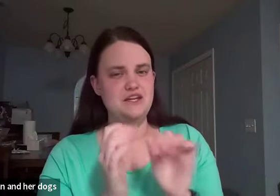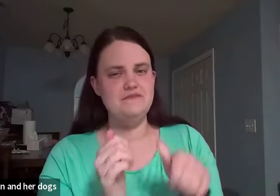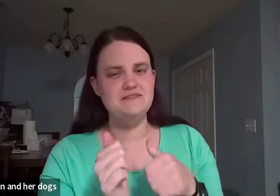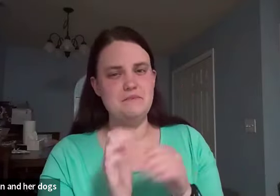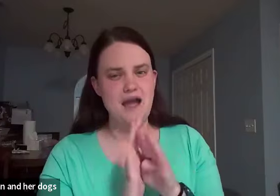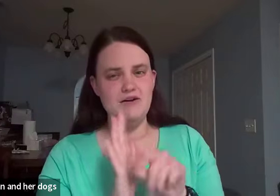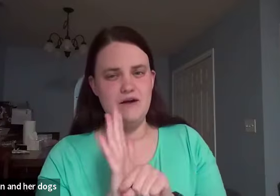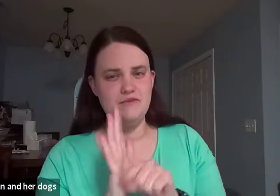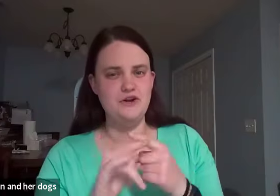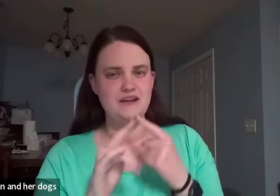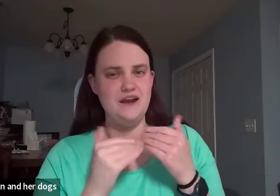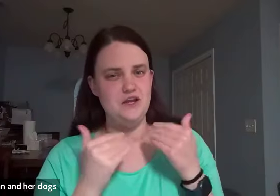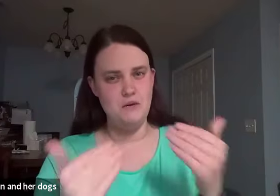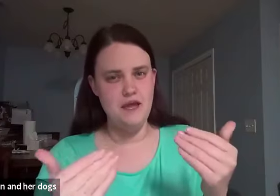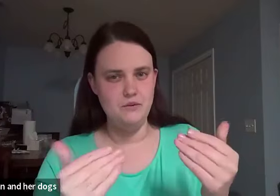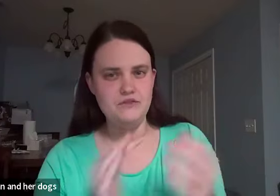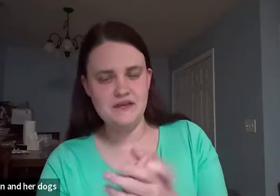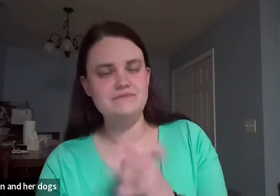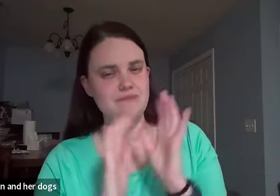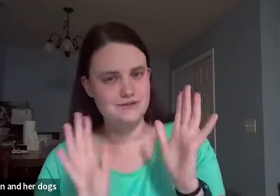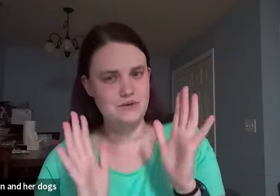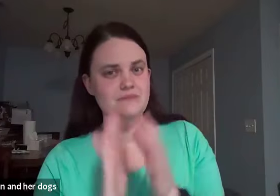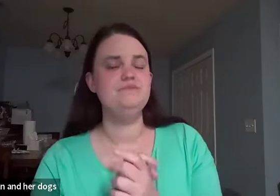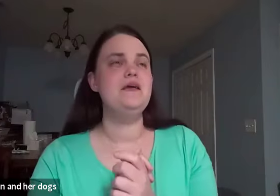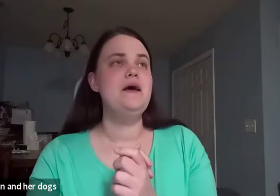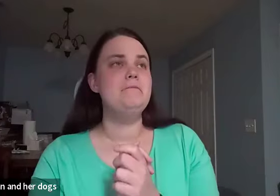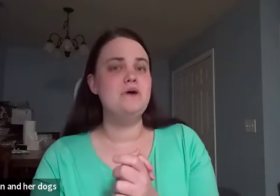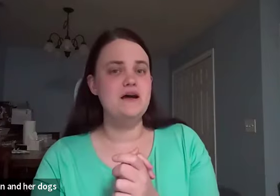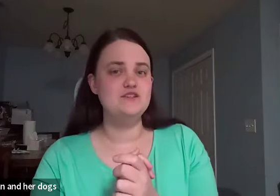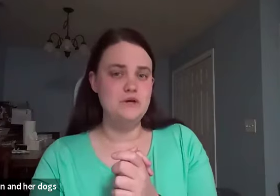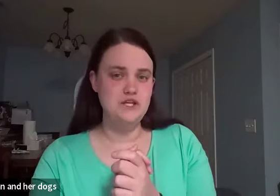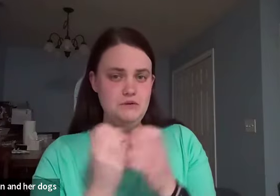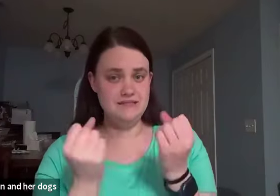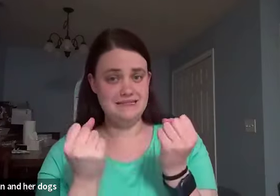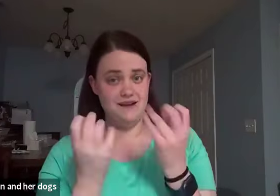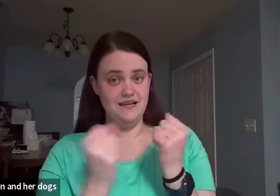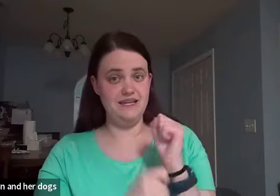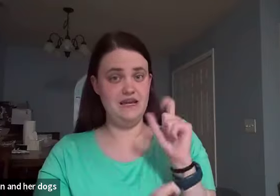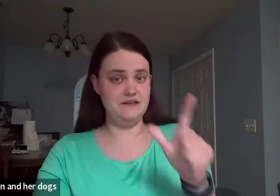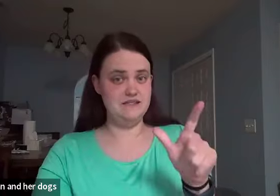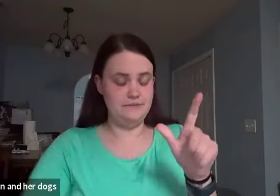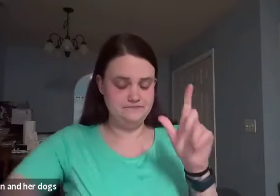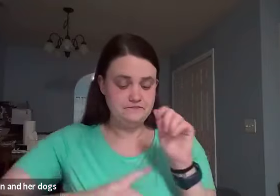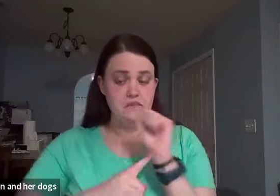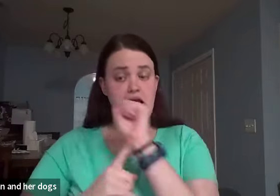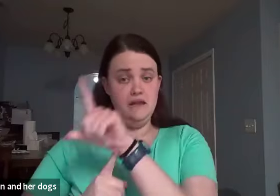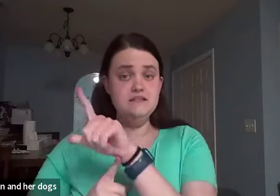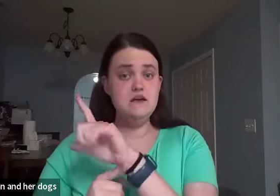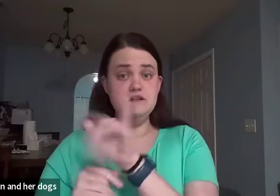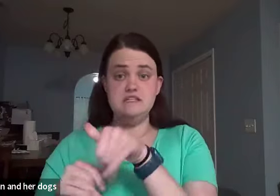kind of, you have to get the background before you can kind of go ahead with it. That's why. But so when you are signing in ASL, ASL is